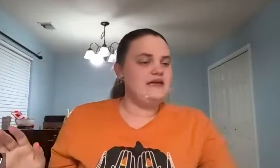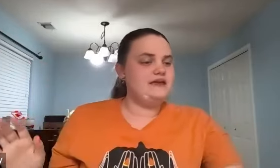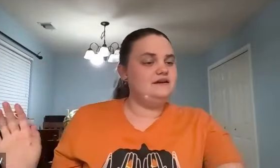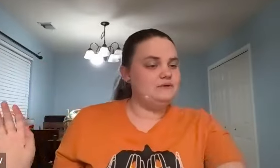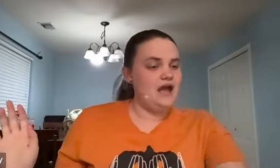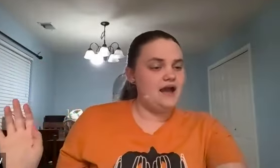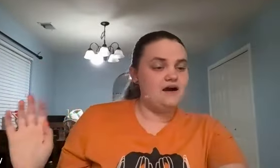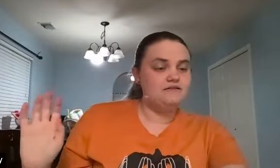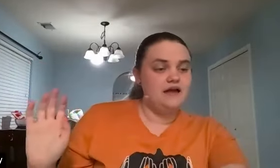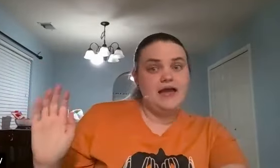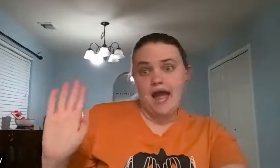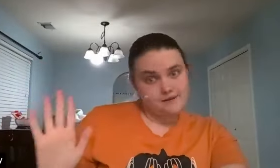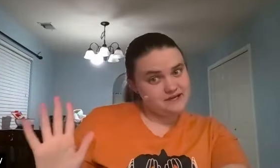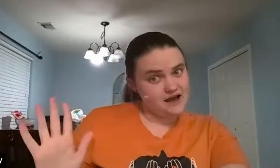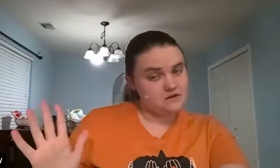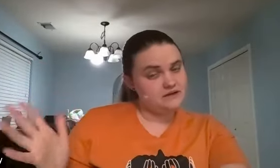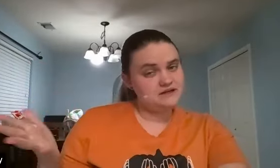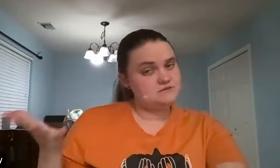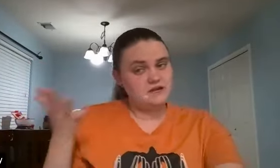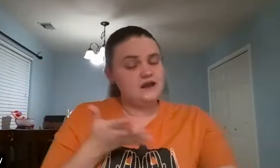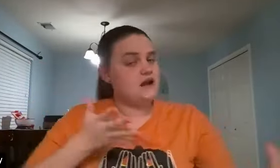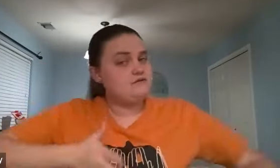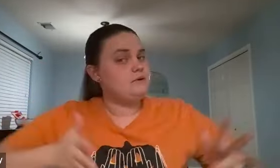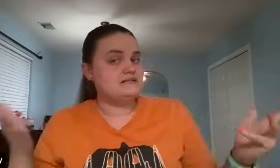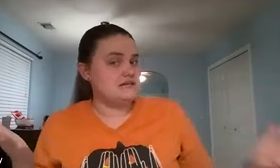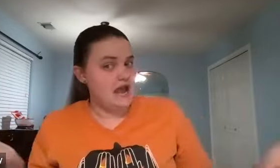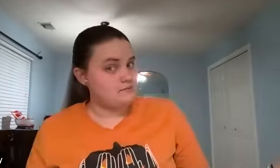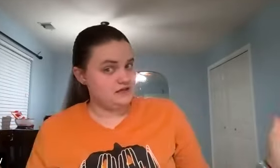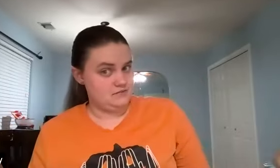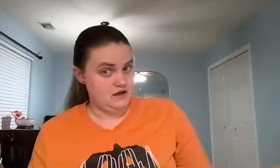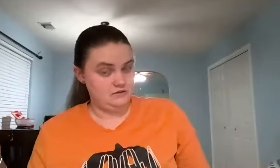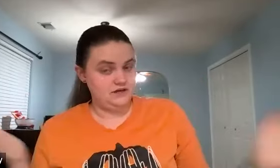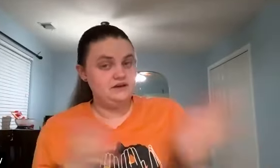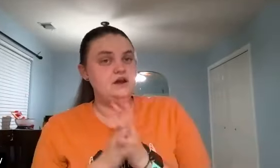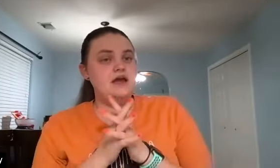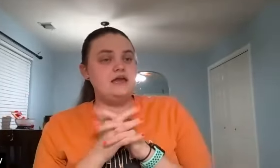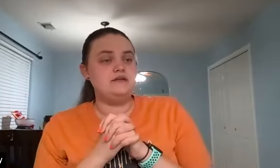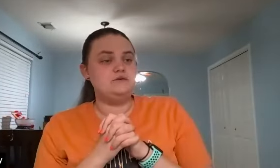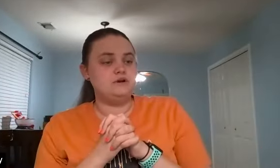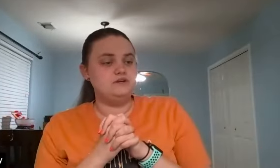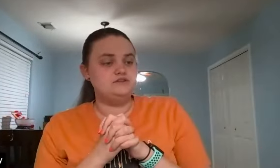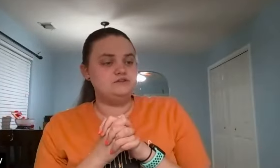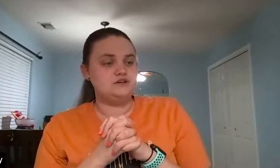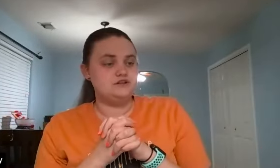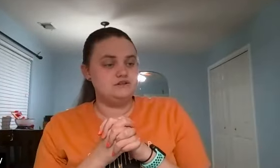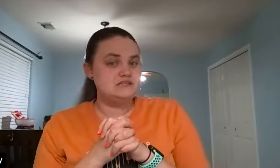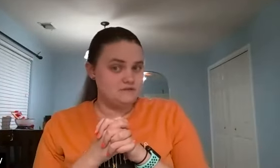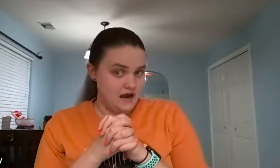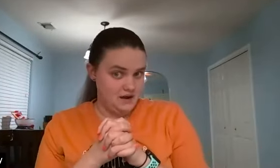Then we have Happy Halloween, because we got to have a way to say Happy Halloween. And what you do is you're going to do the sign for